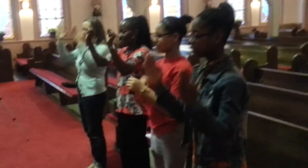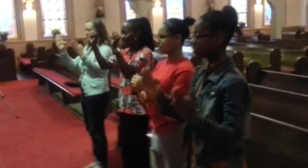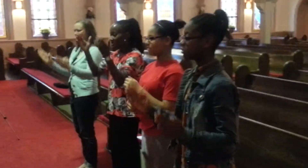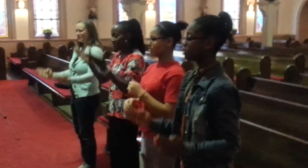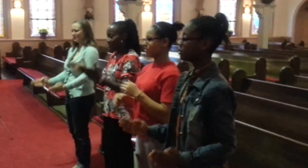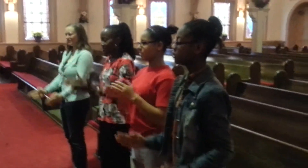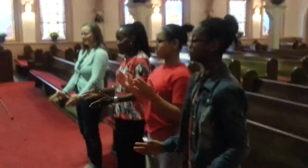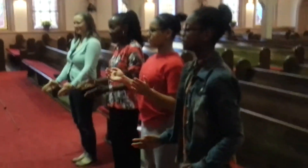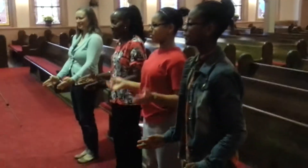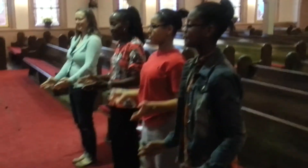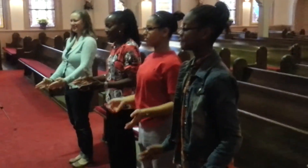redeemer.